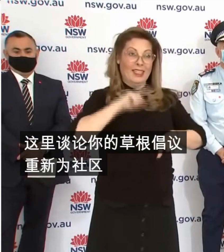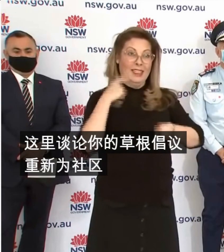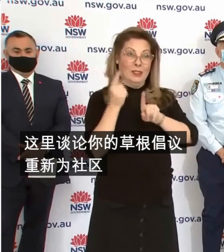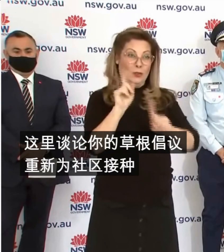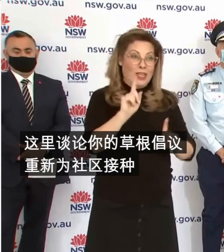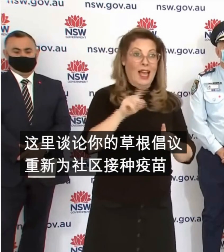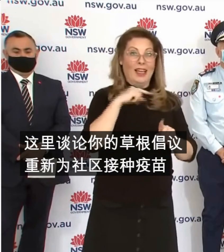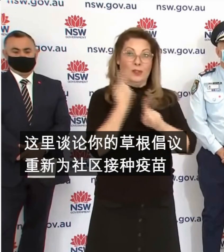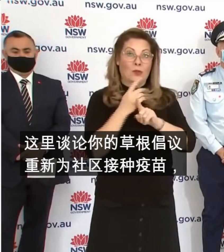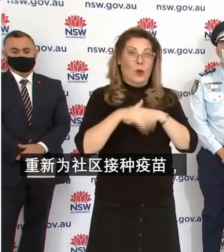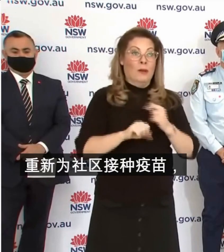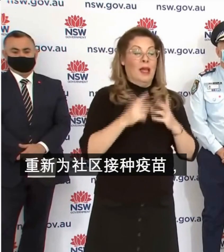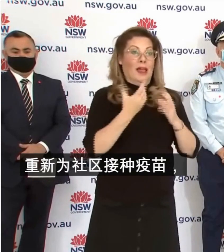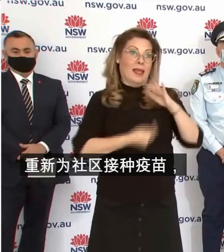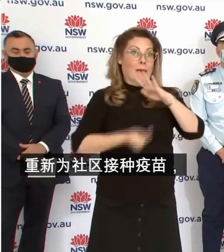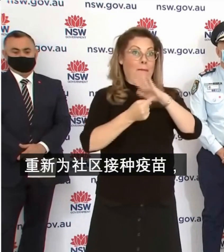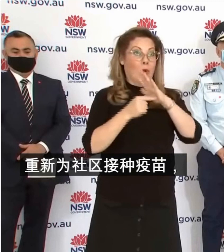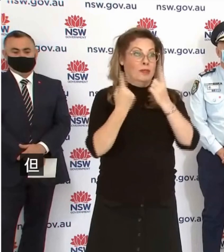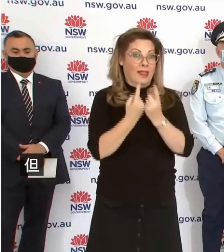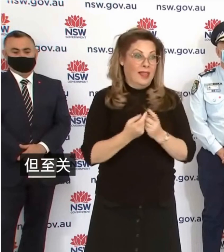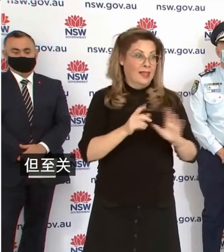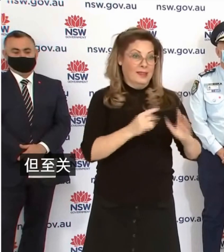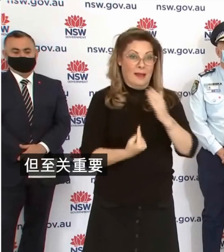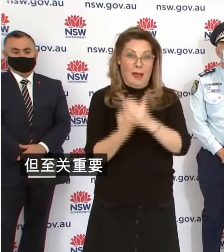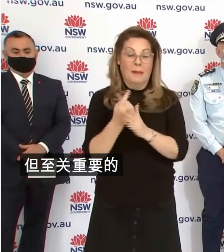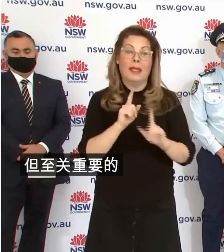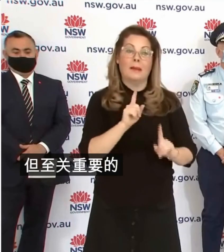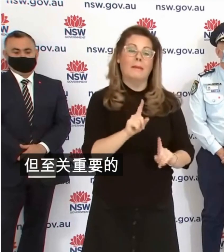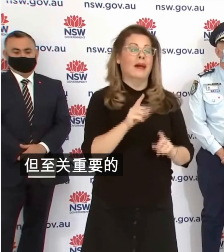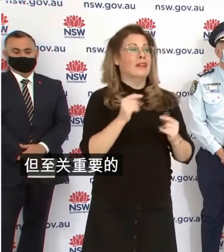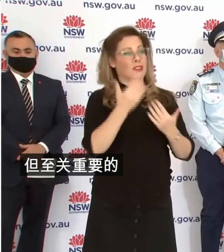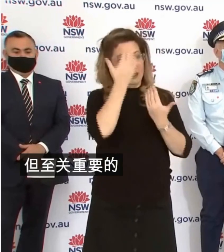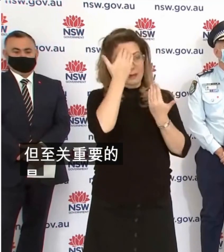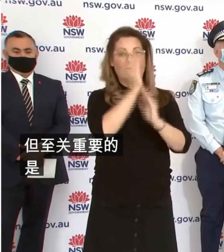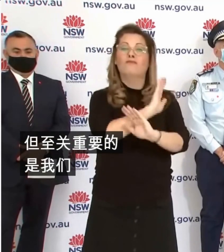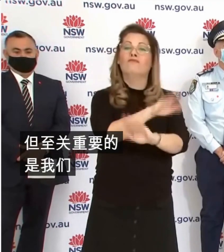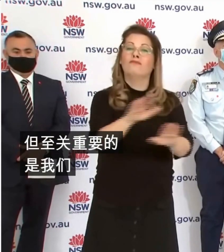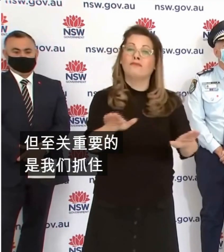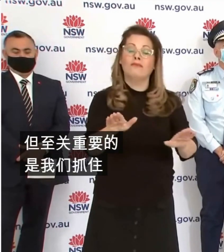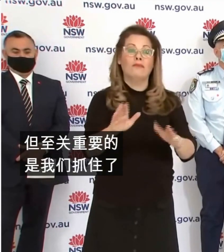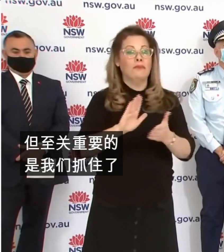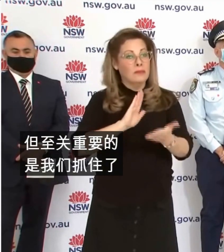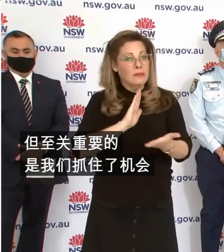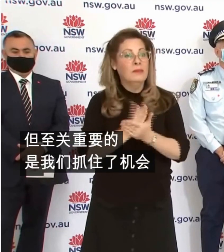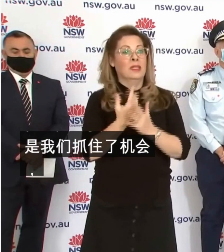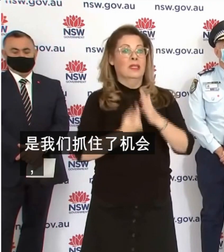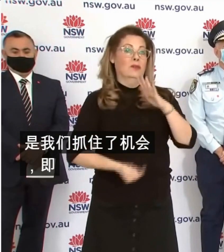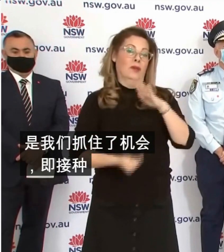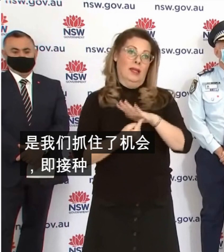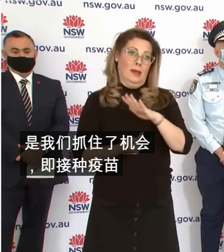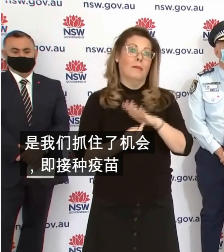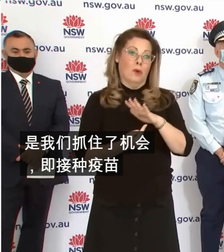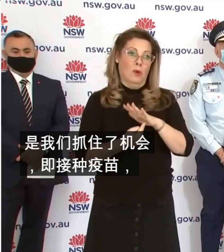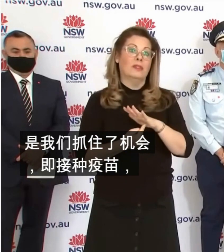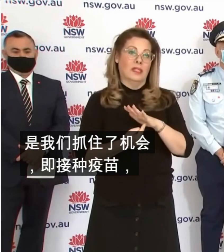in place to vaccinate the community. But it is so critical that we take up the opportunity we have, which is